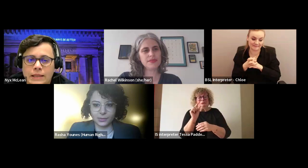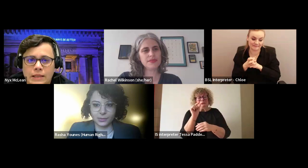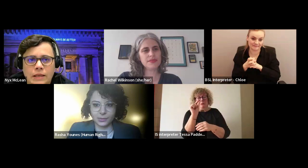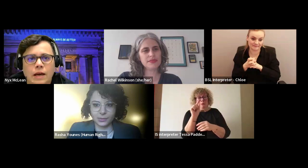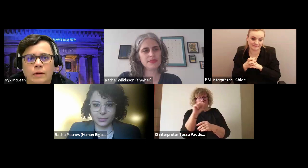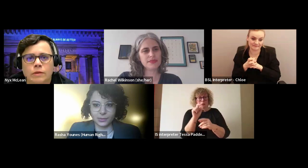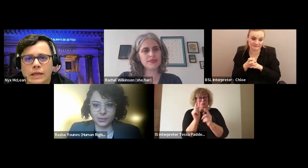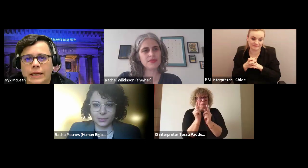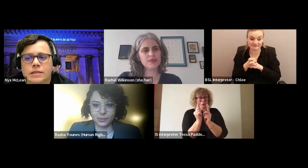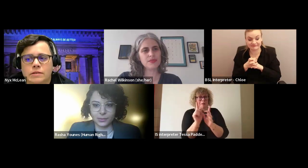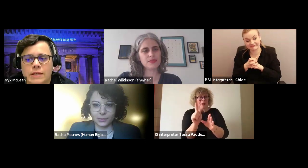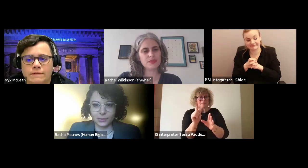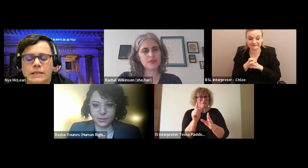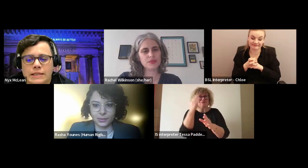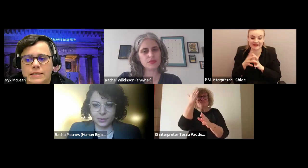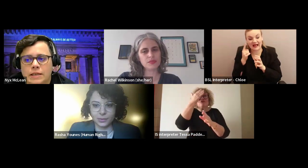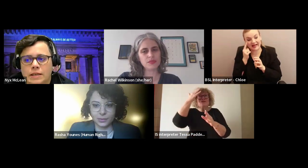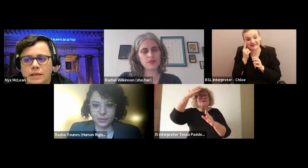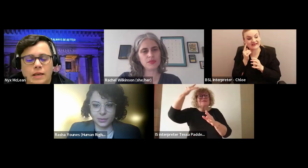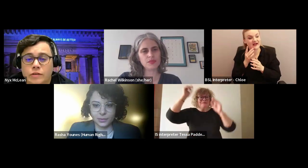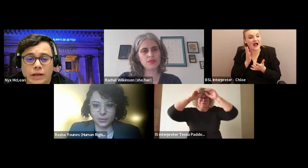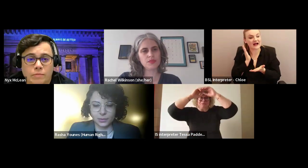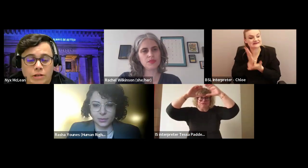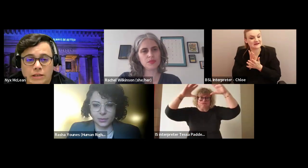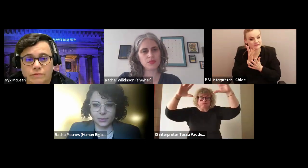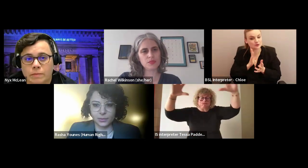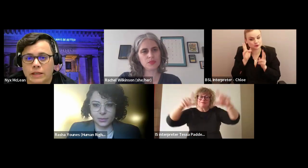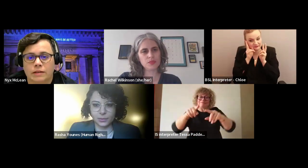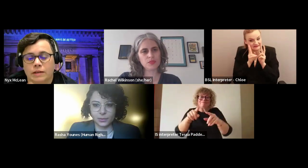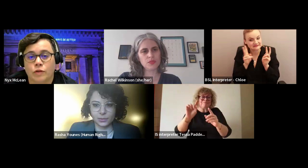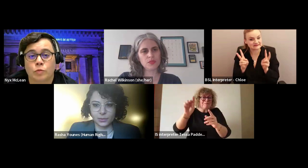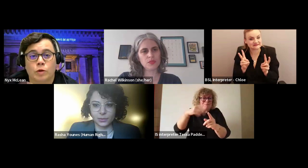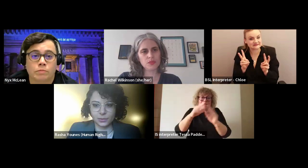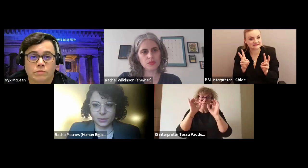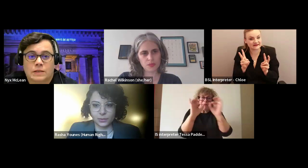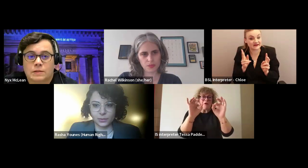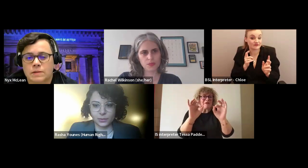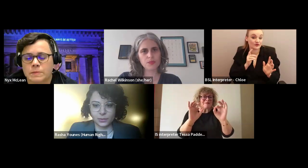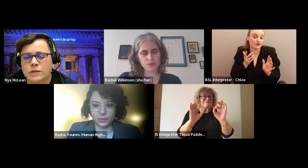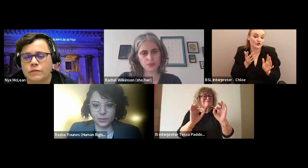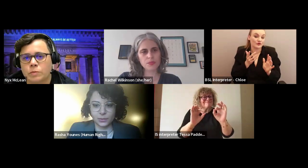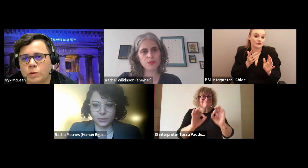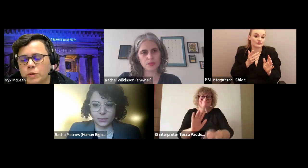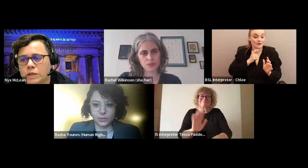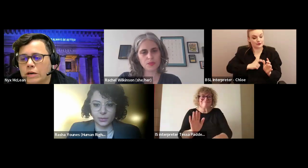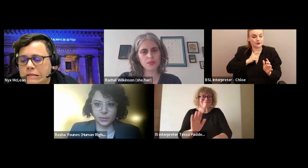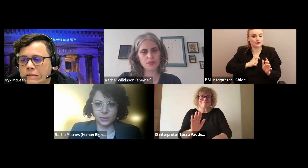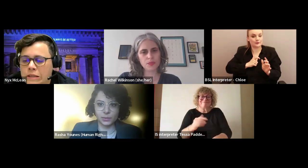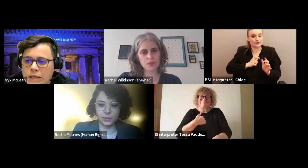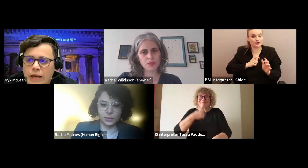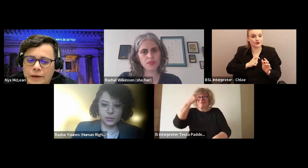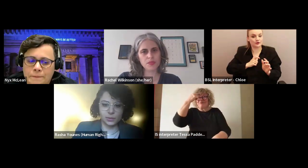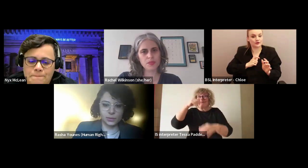I think I would like to definitely see, I come really from the kind of the human space of human-computer